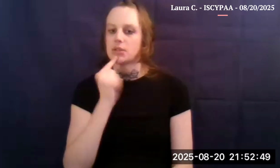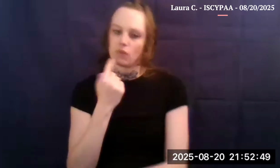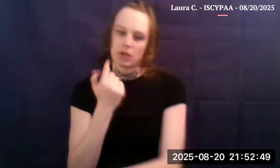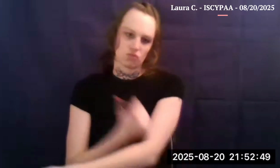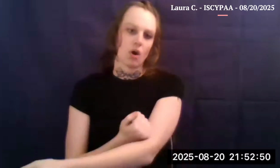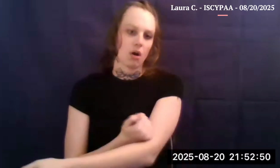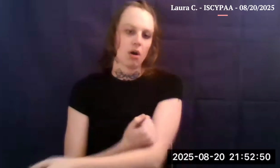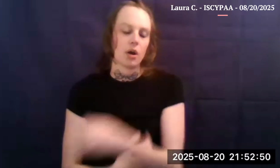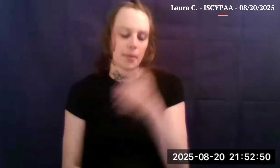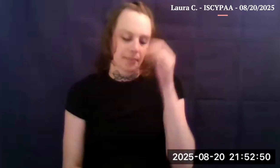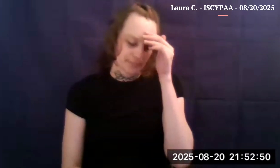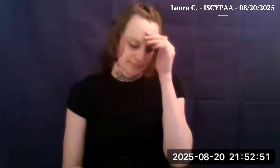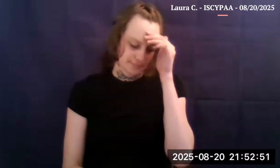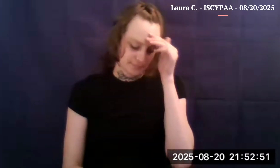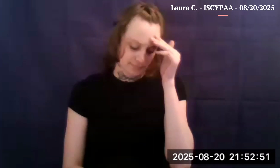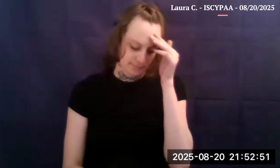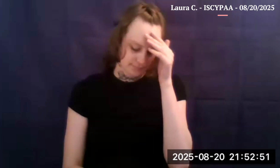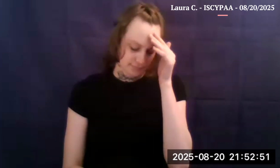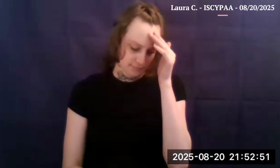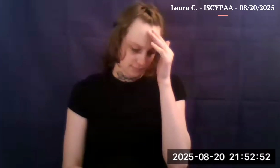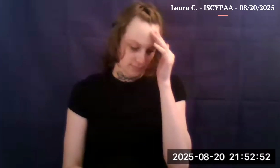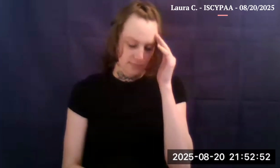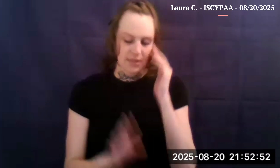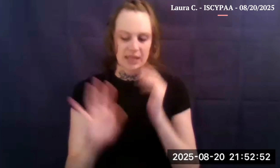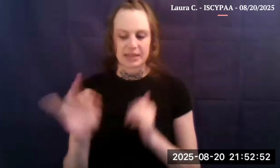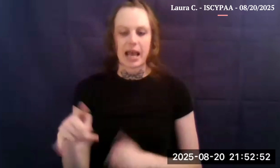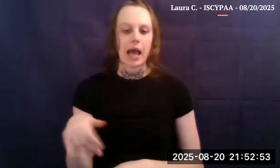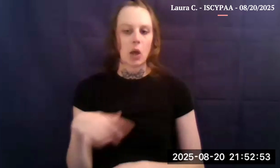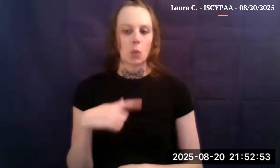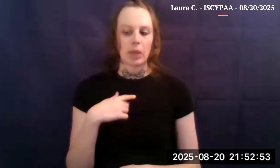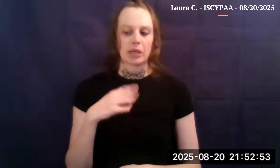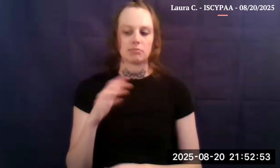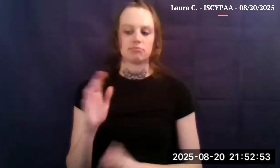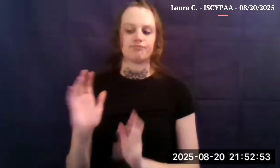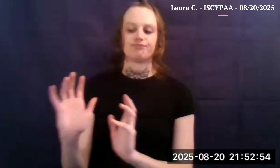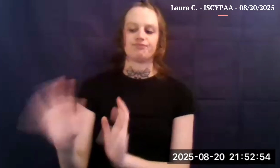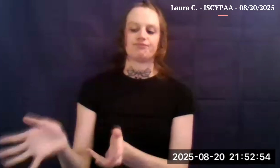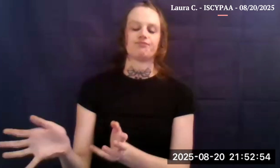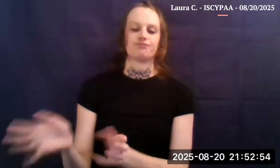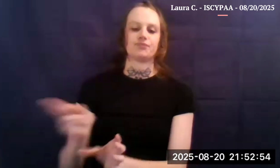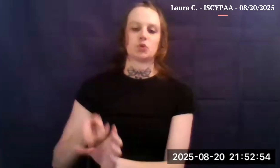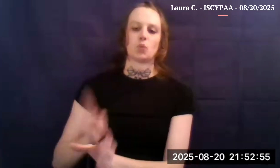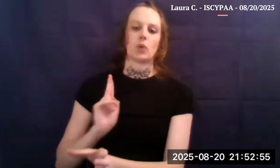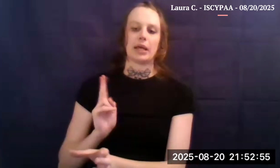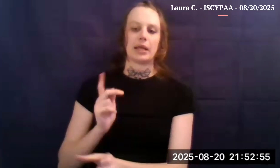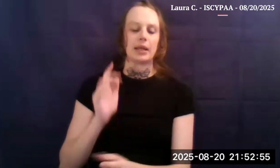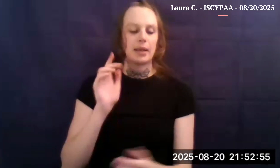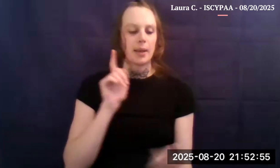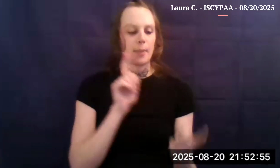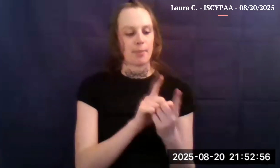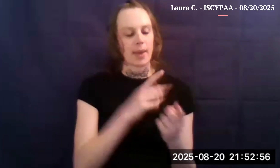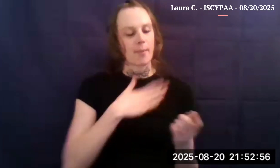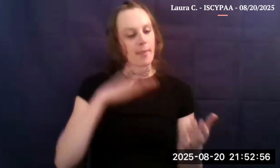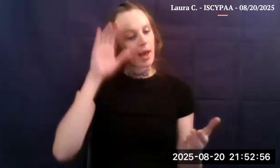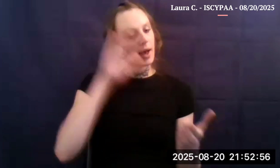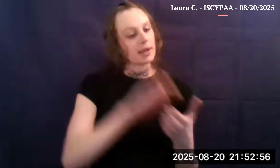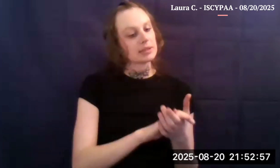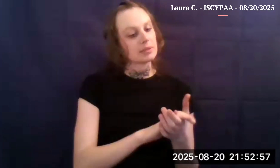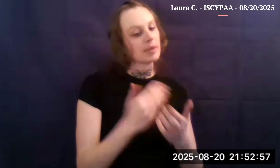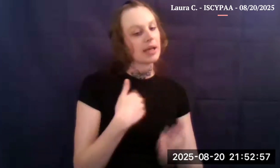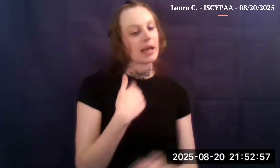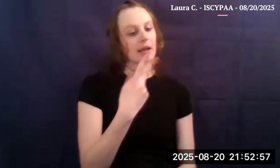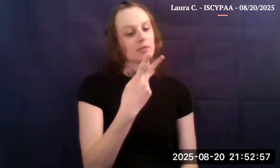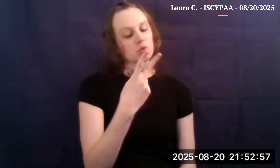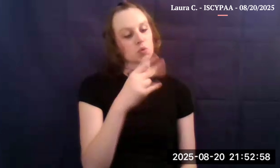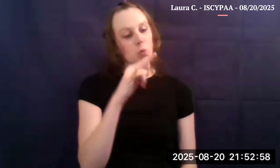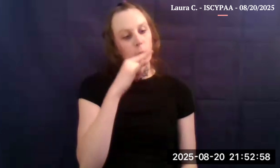And I ended up putting that down. I met my husband, I had 2 kids, and it's like I'm proud of